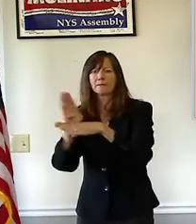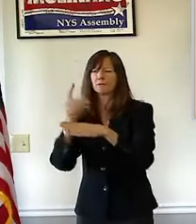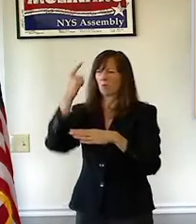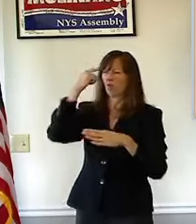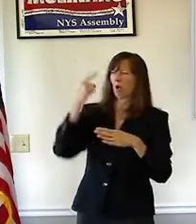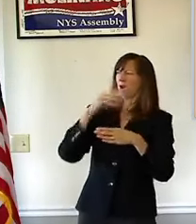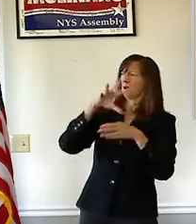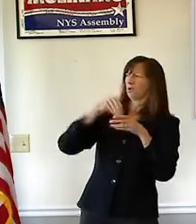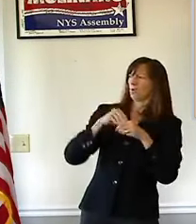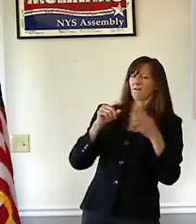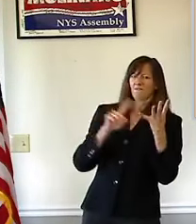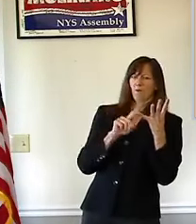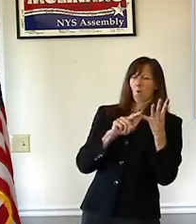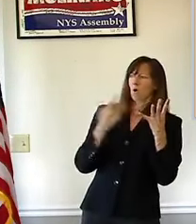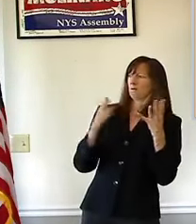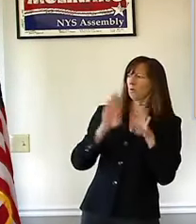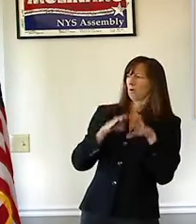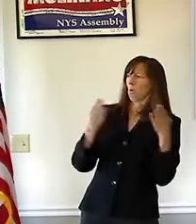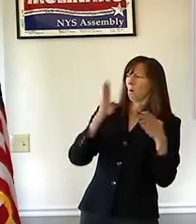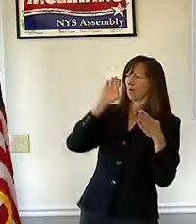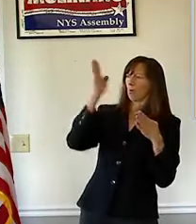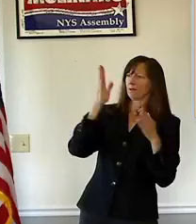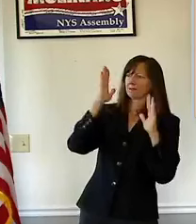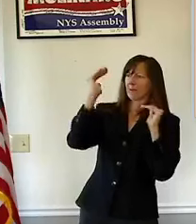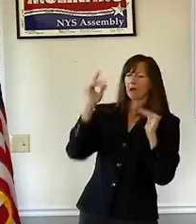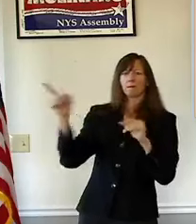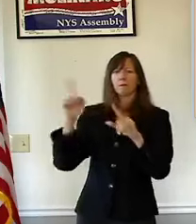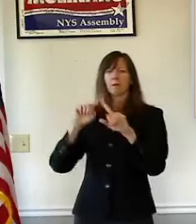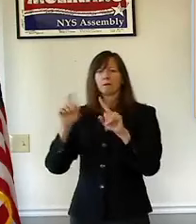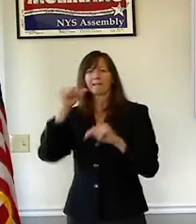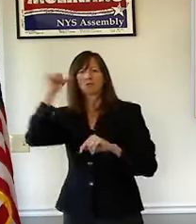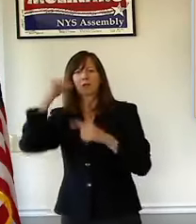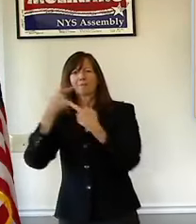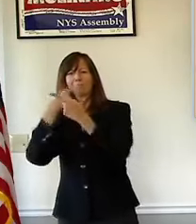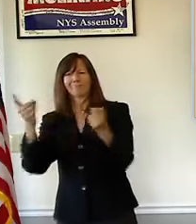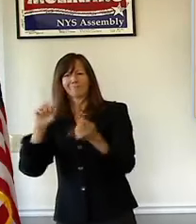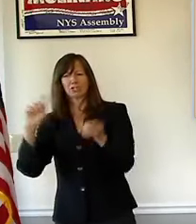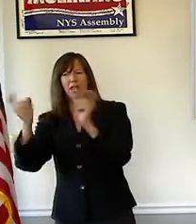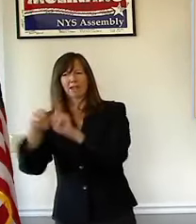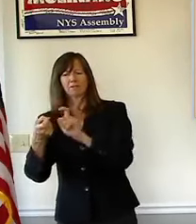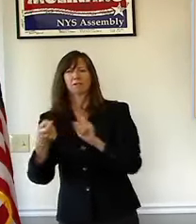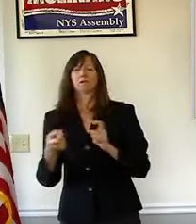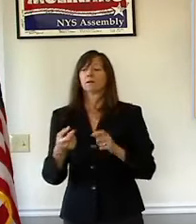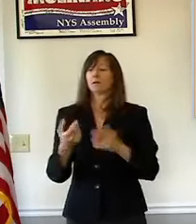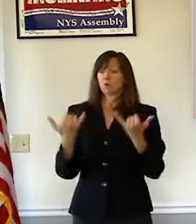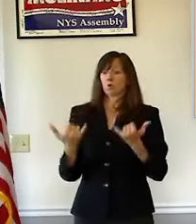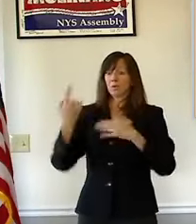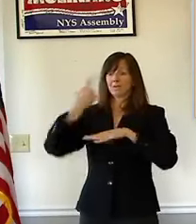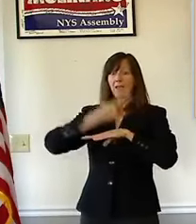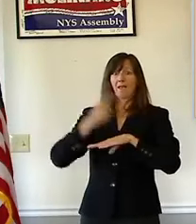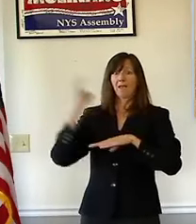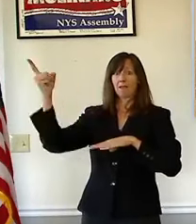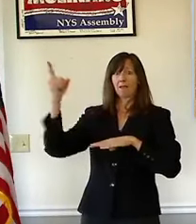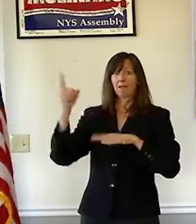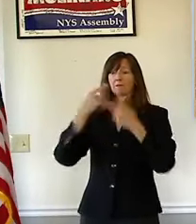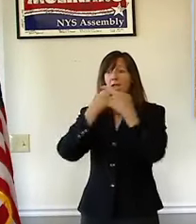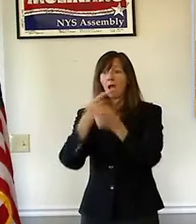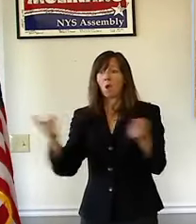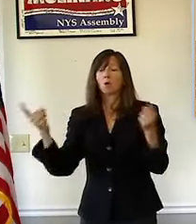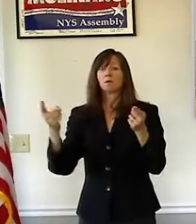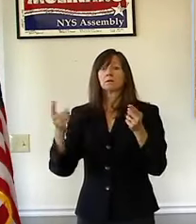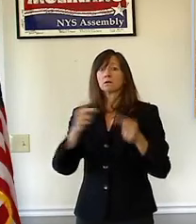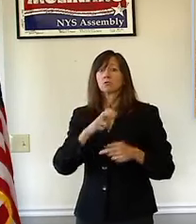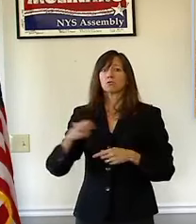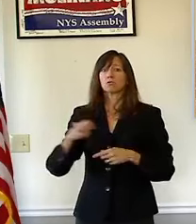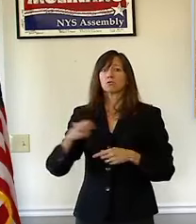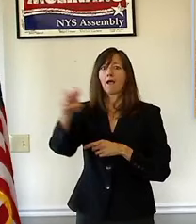four. Today, the governor announced travel restrictions and a travel advisory, which goes into effect